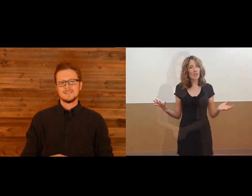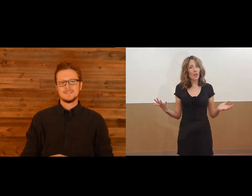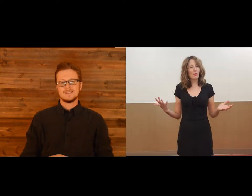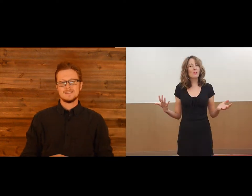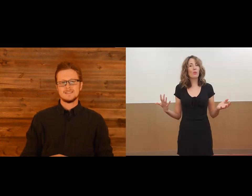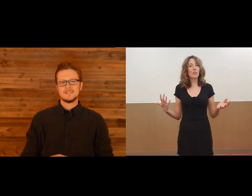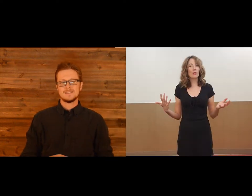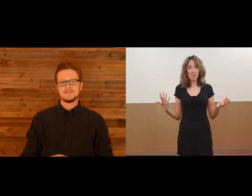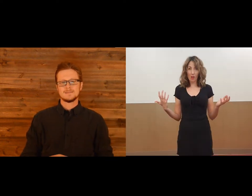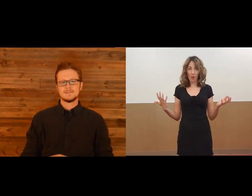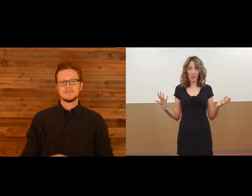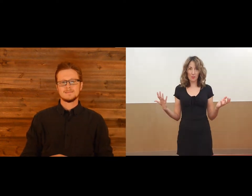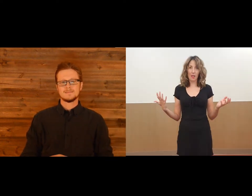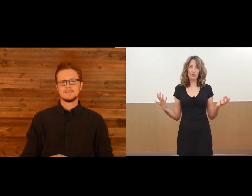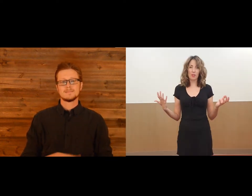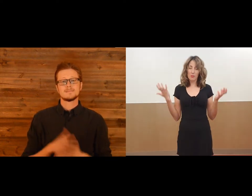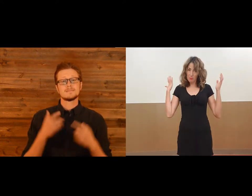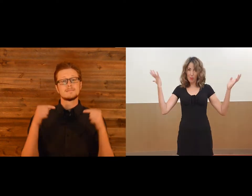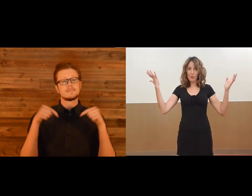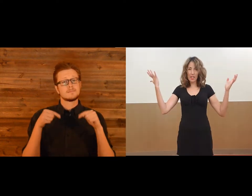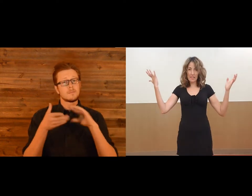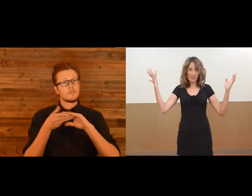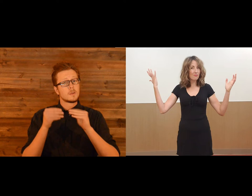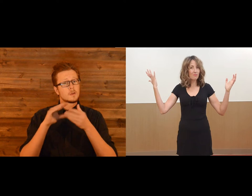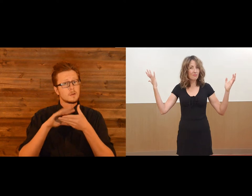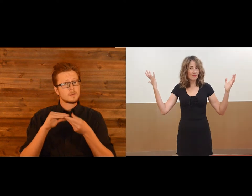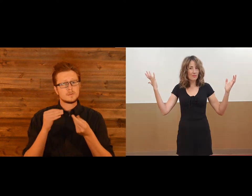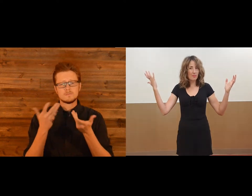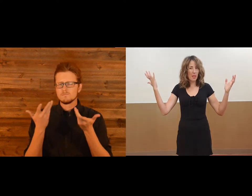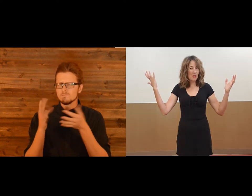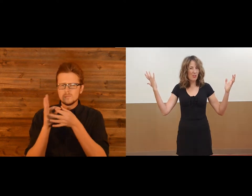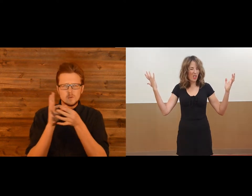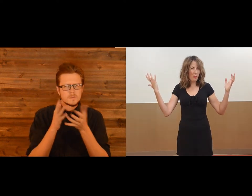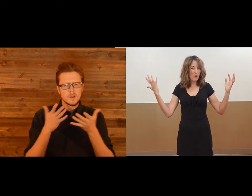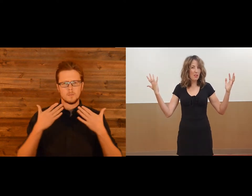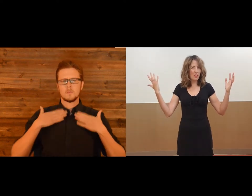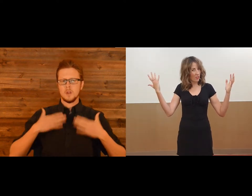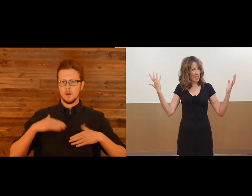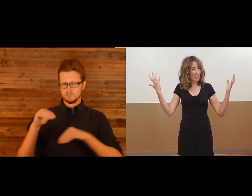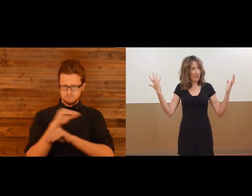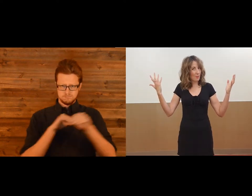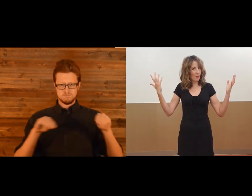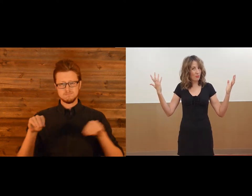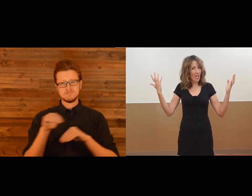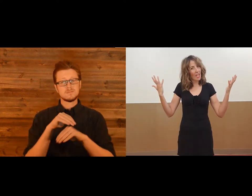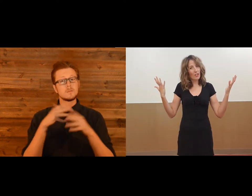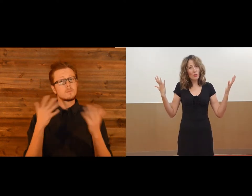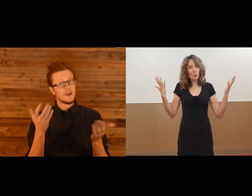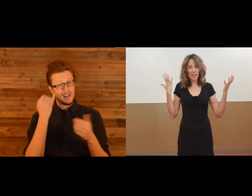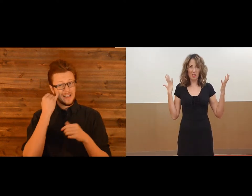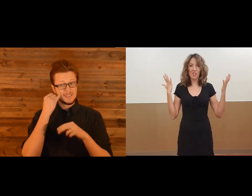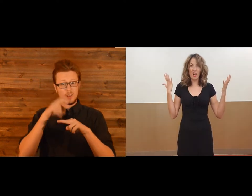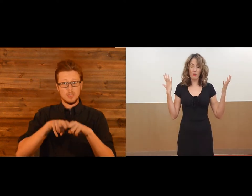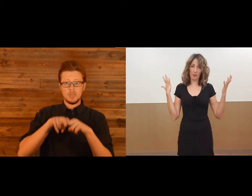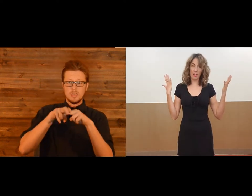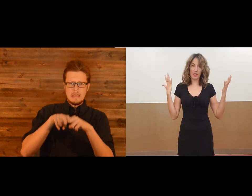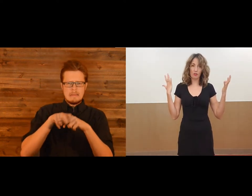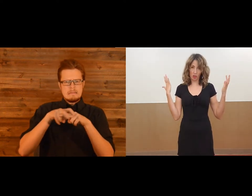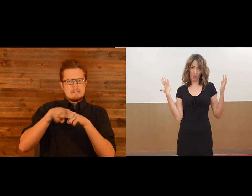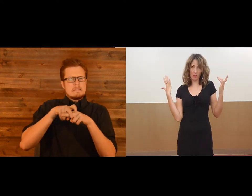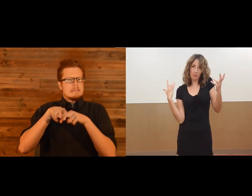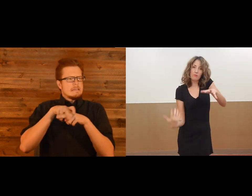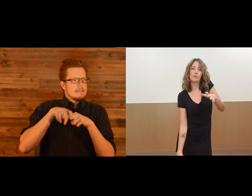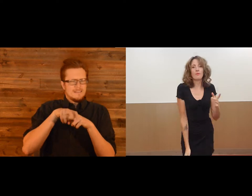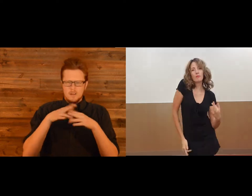Today's story time is going to be all about moving. Maybe you've got the wiggles and you need to get them out. Can you wiggle around